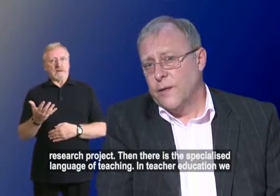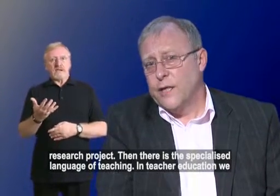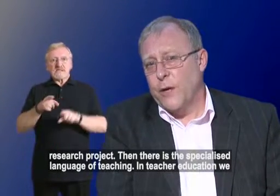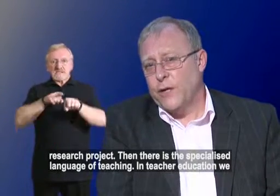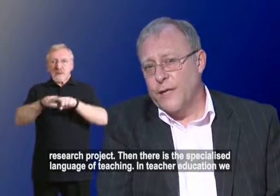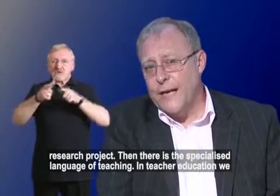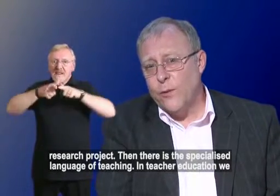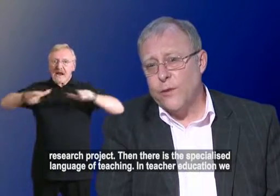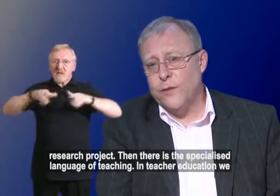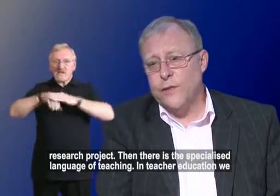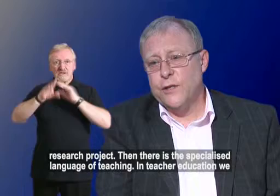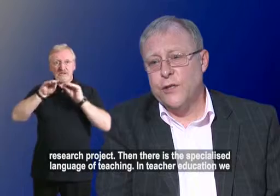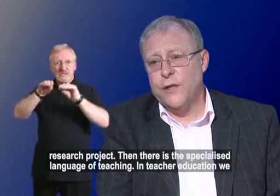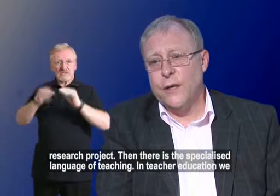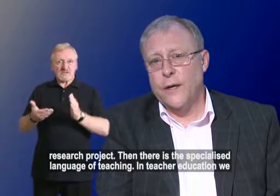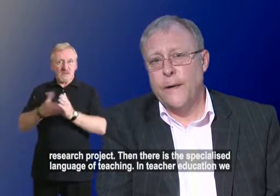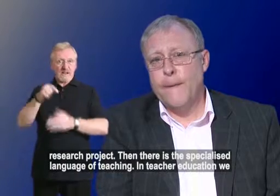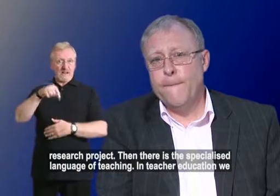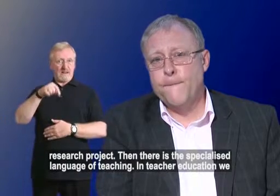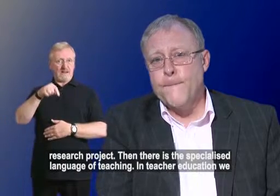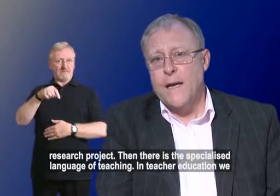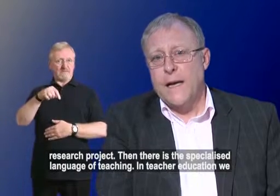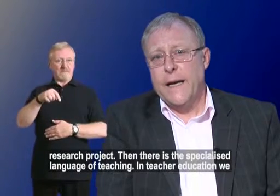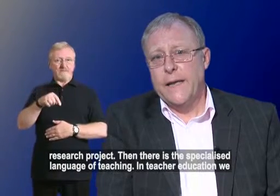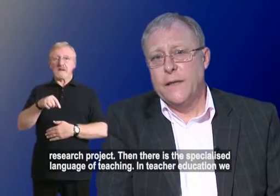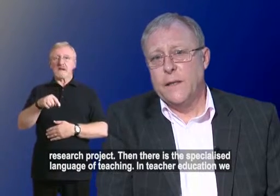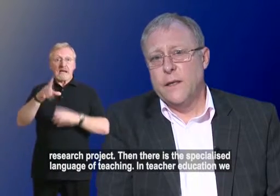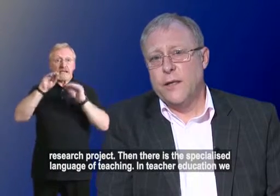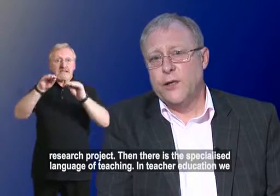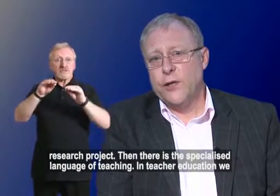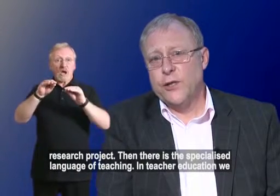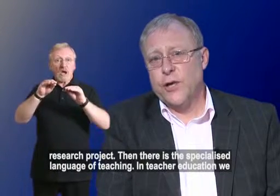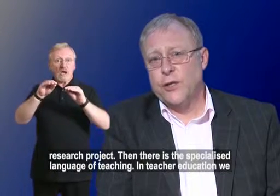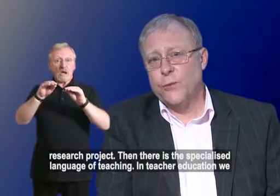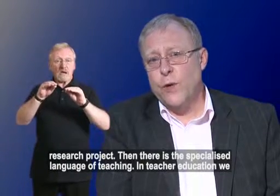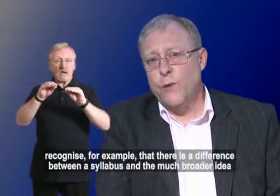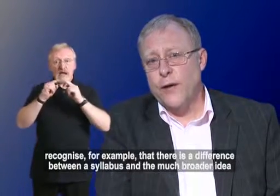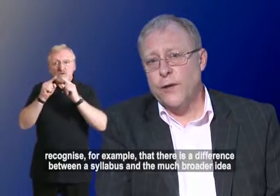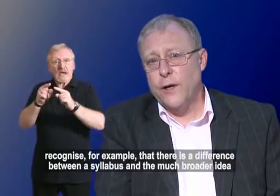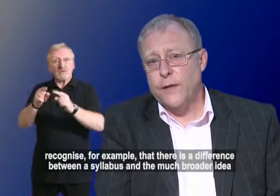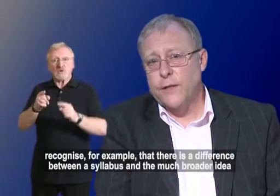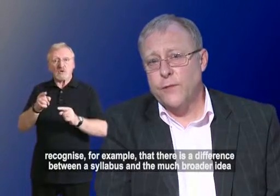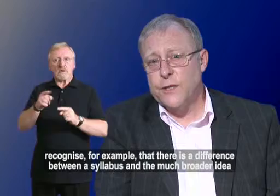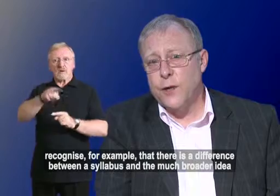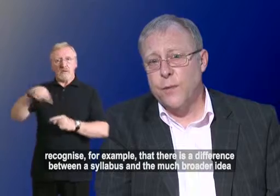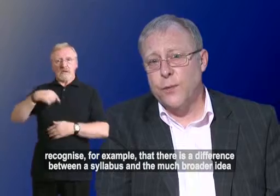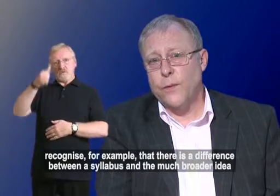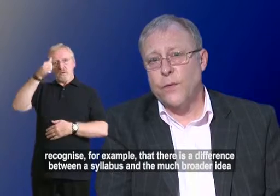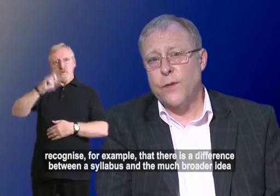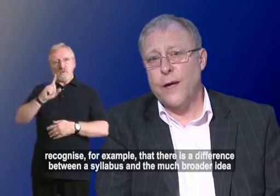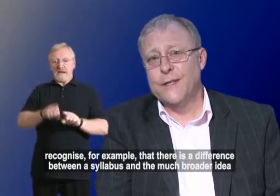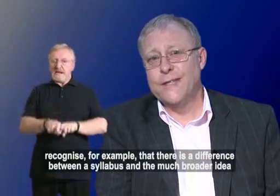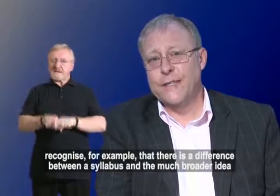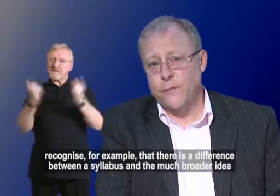Then there is the specialised language of teaching. In teacher education, we recognise, for